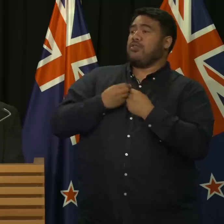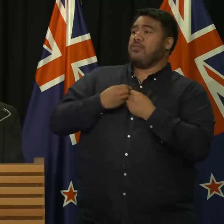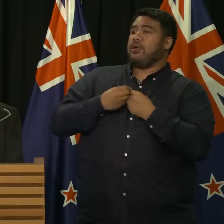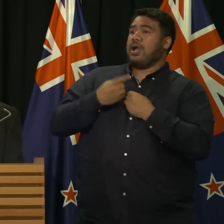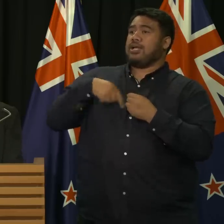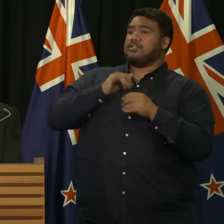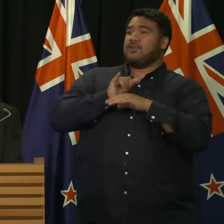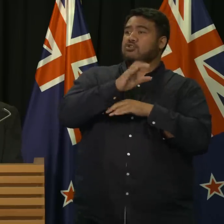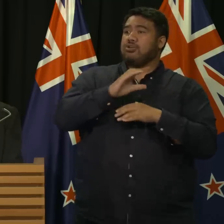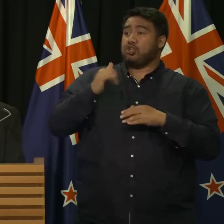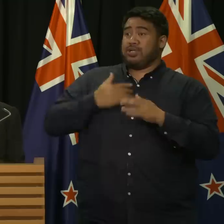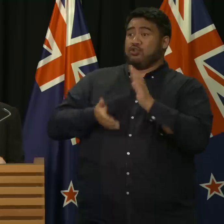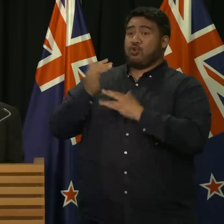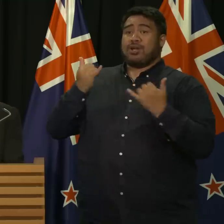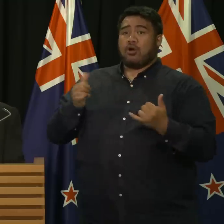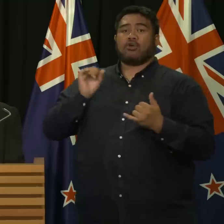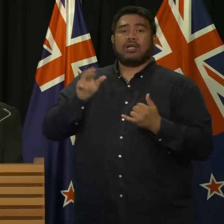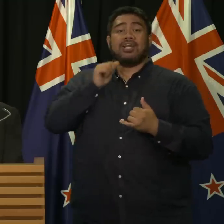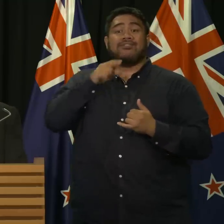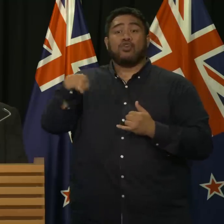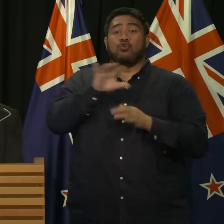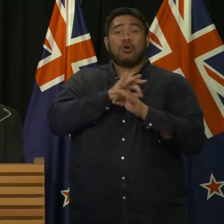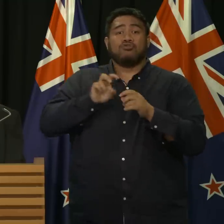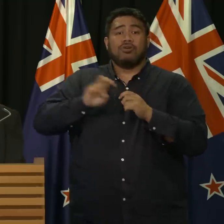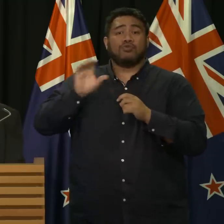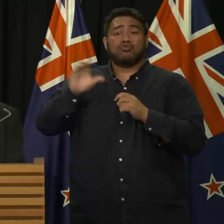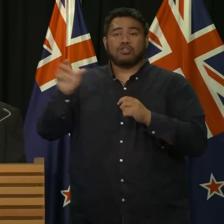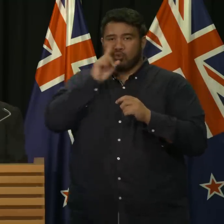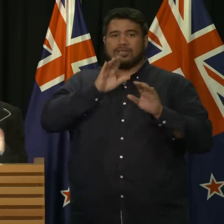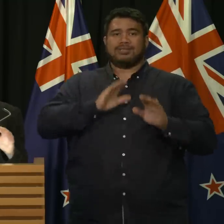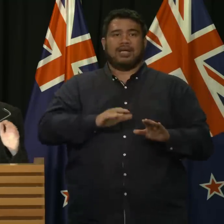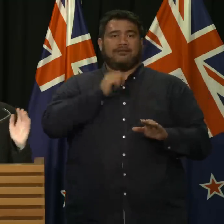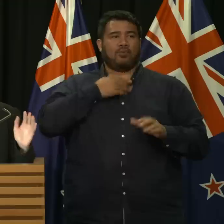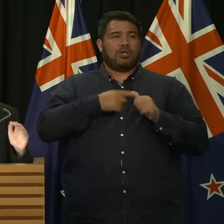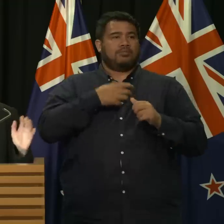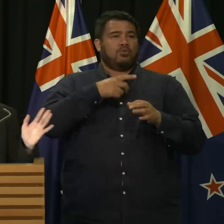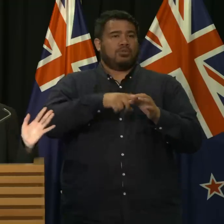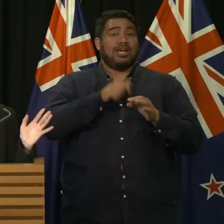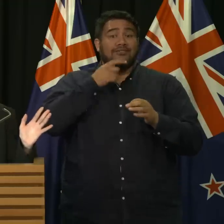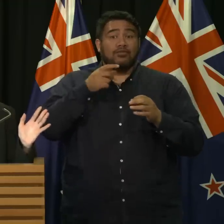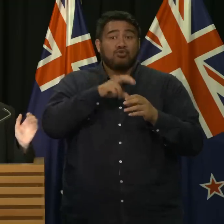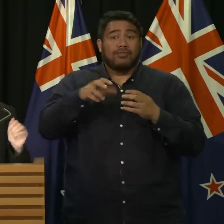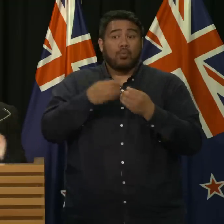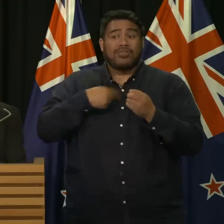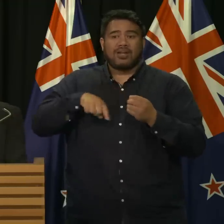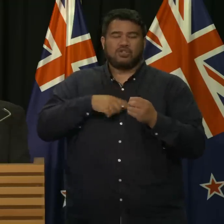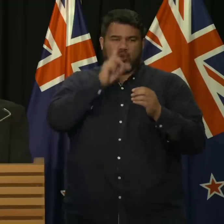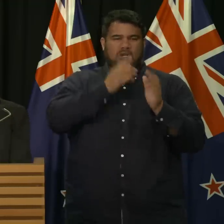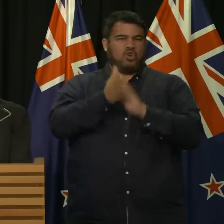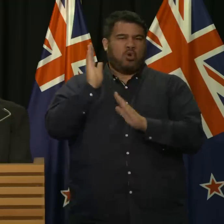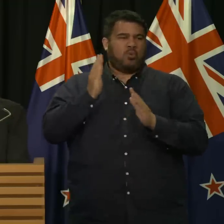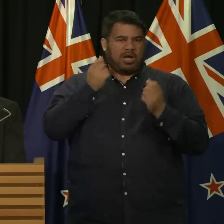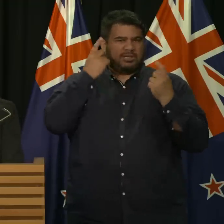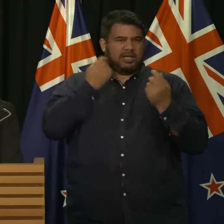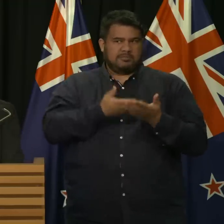advice? Yes. Look, anyone who's not travelling to Christchurch, I'm happy to stay and answer further questions. For those who are travelling with us, please feel free to depart.